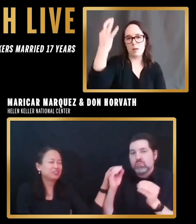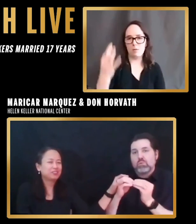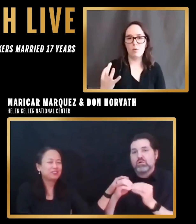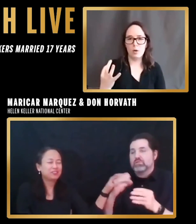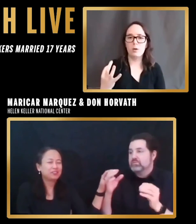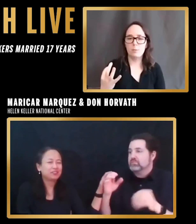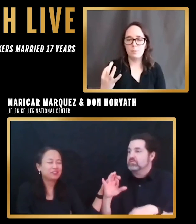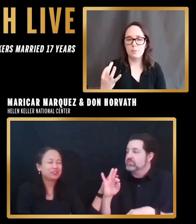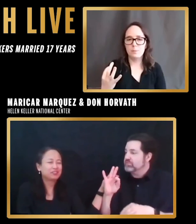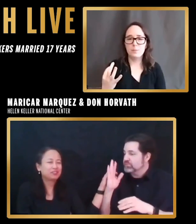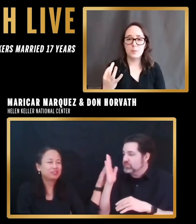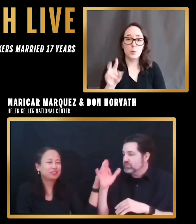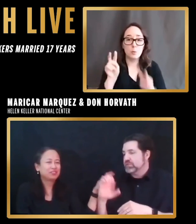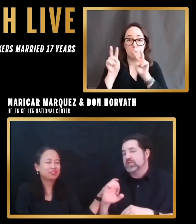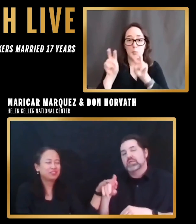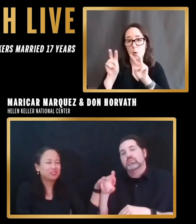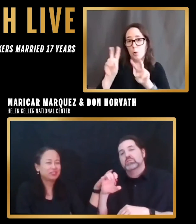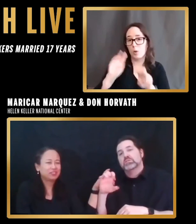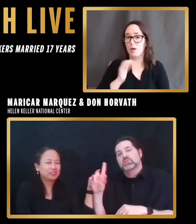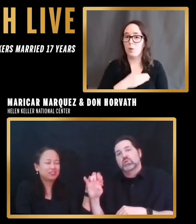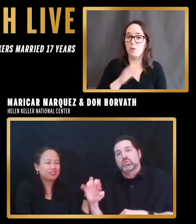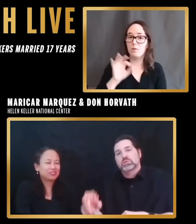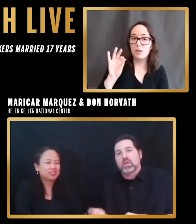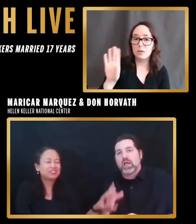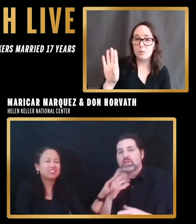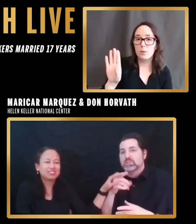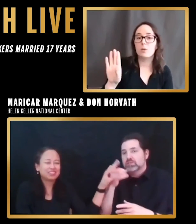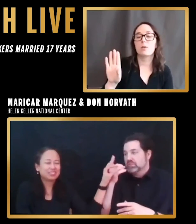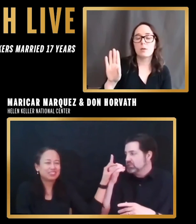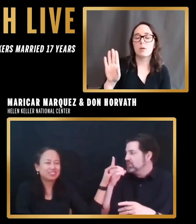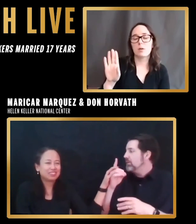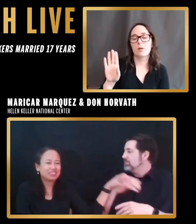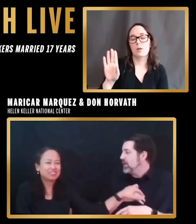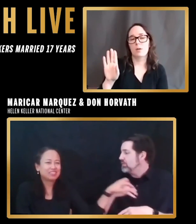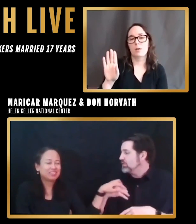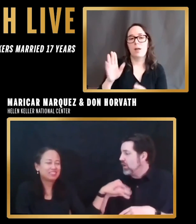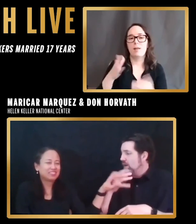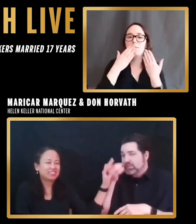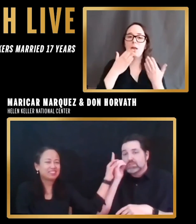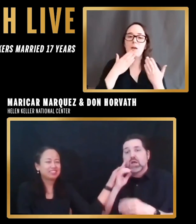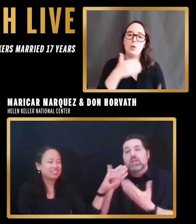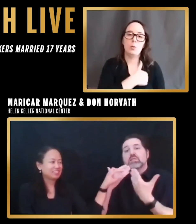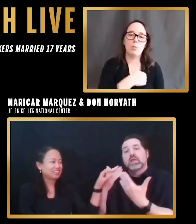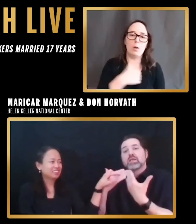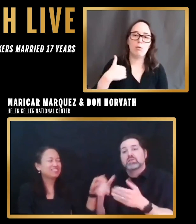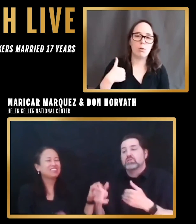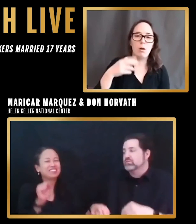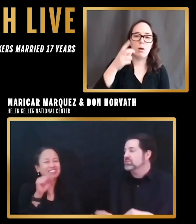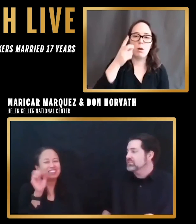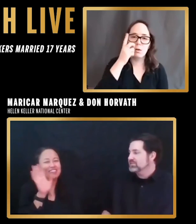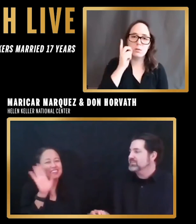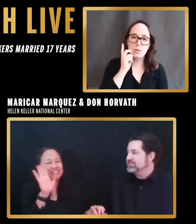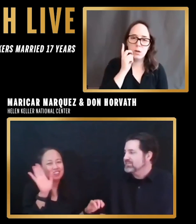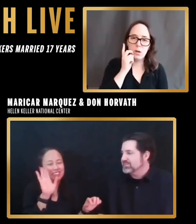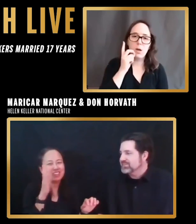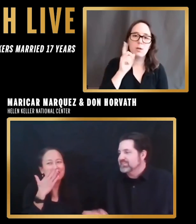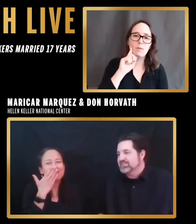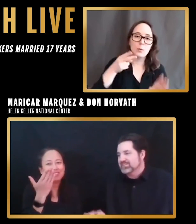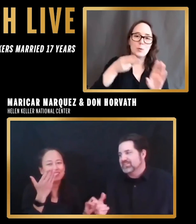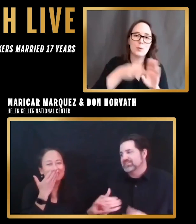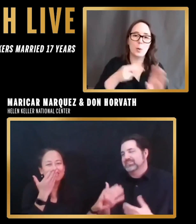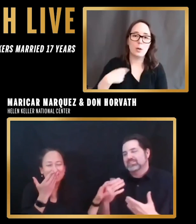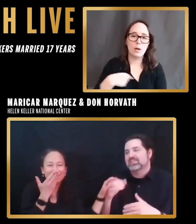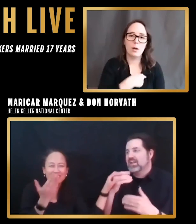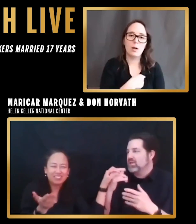episodes. And thank you again so much to Maricar, Marquez, and Don Horvath for joining us today. It was so interesting to hear about both of